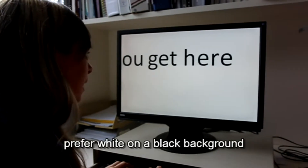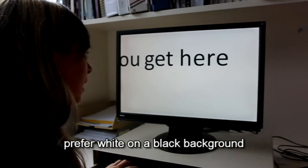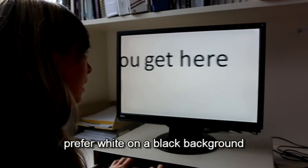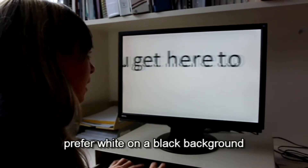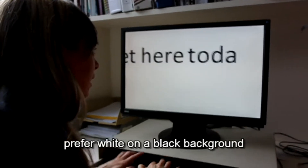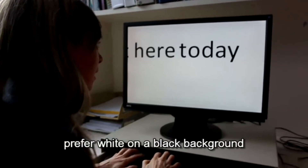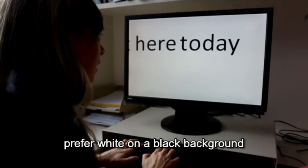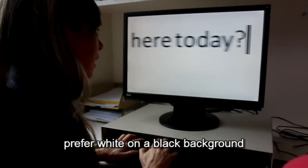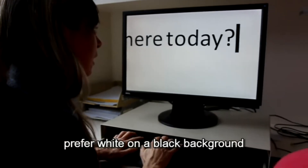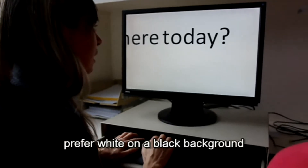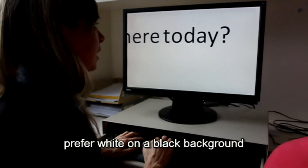prefer white on a black background.